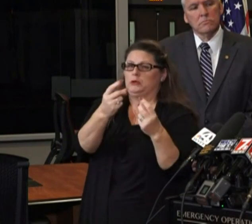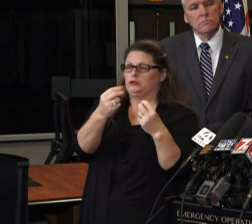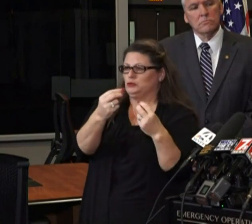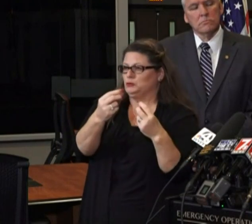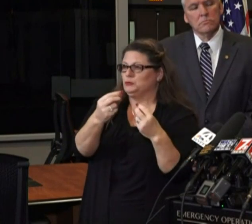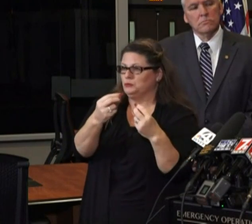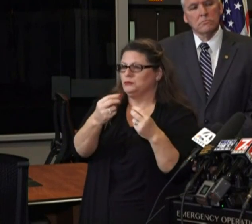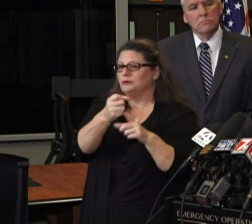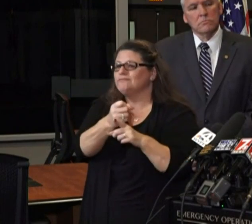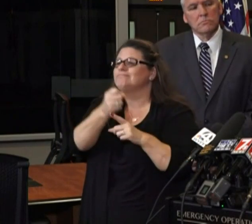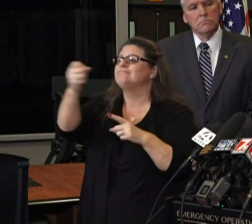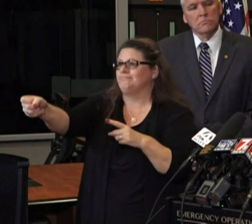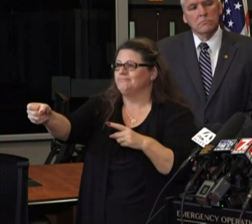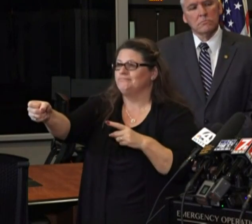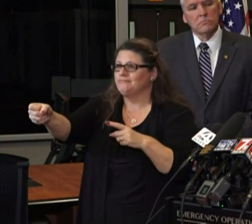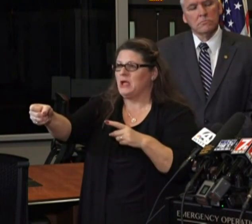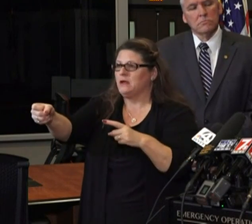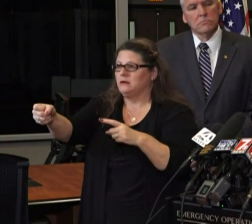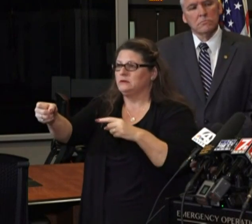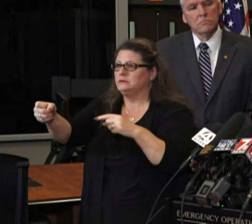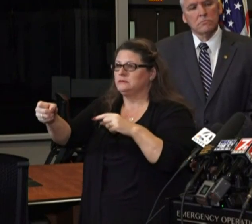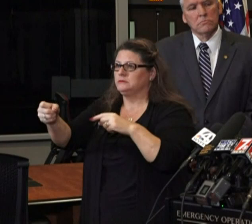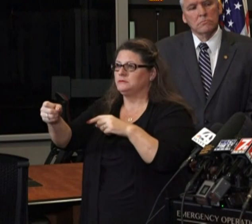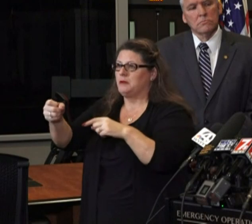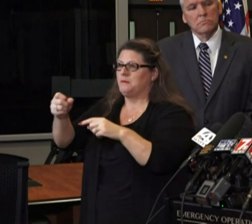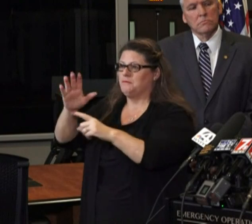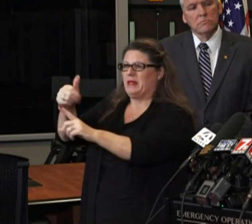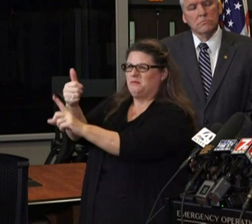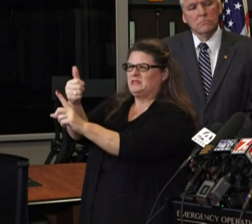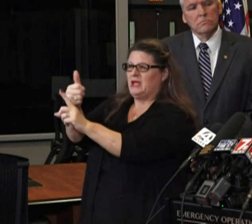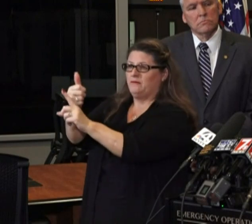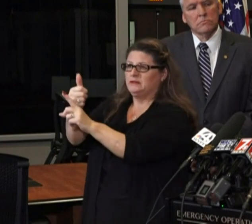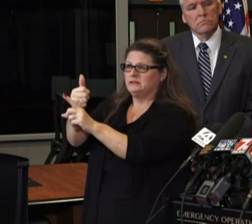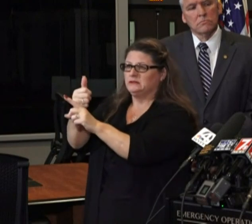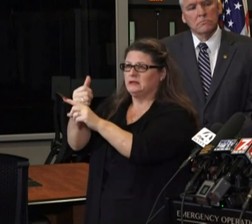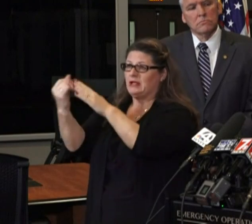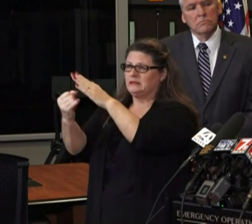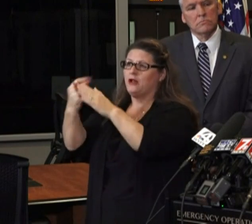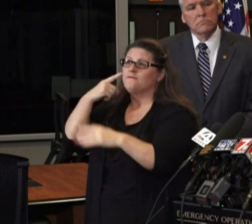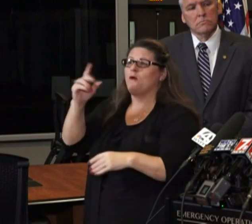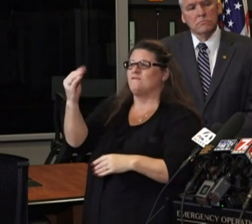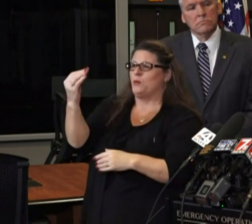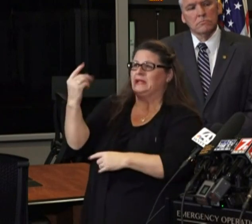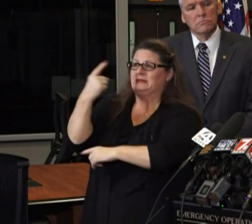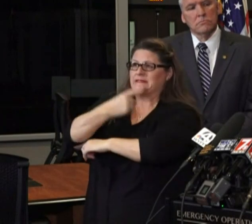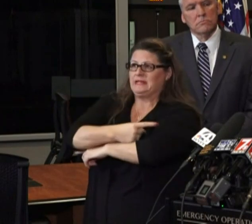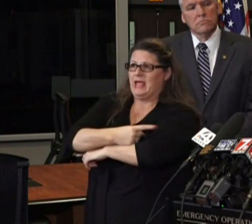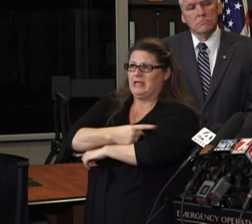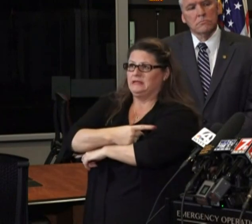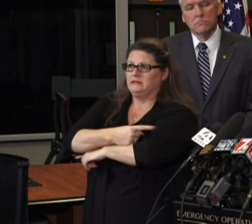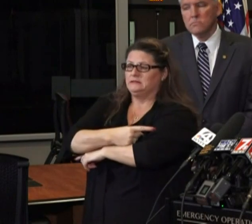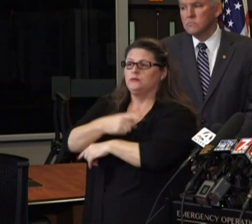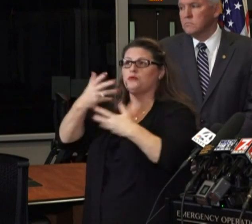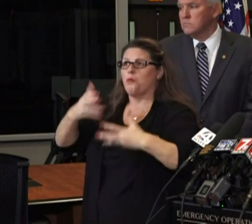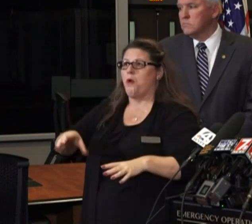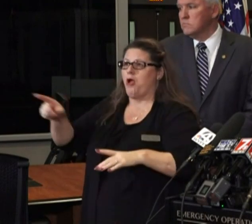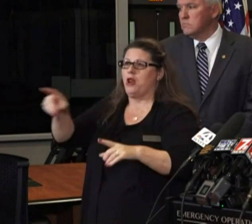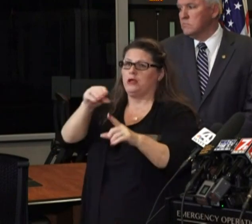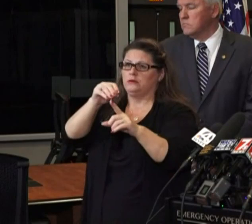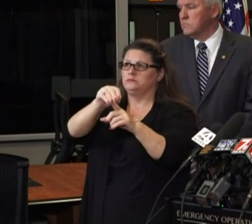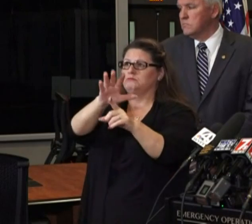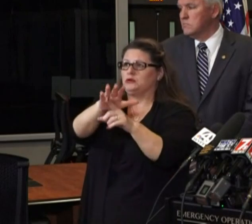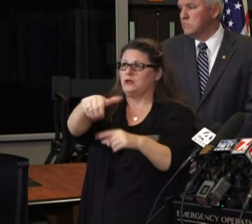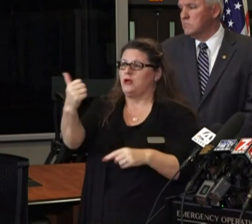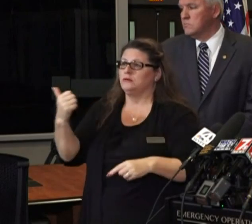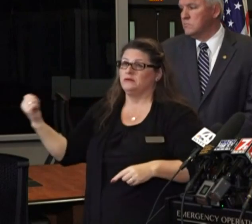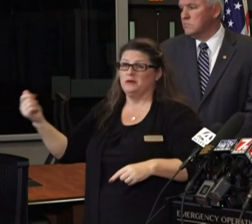place them under quarantine for 14 days to make sure that they don't become ill and expose others. And because she was